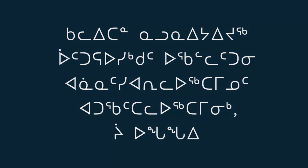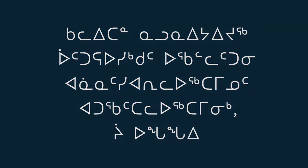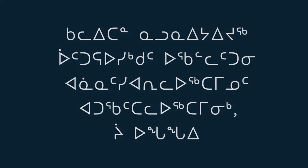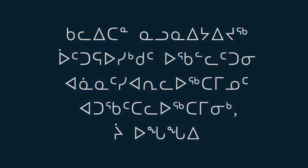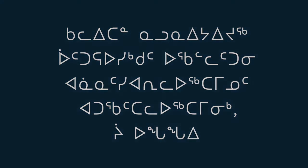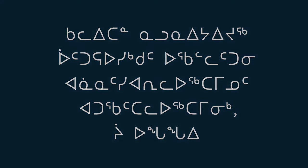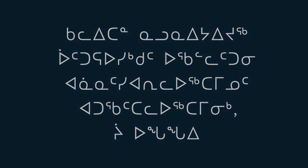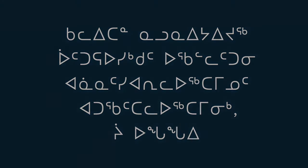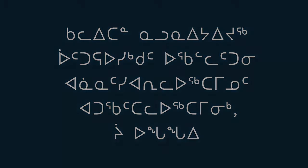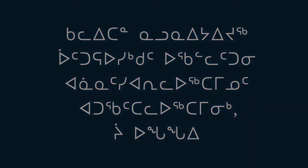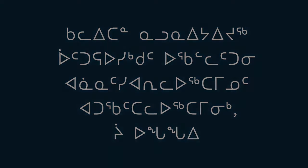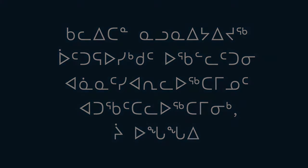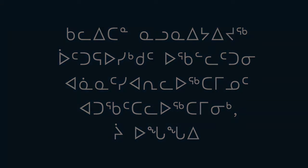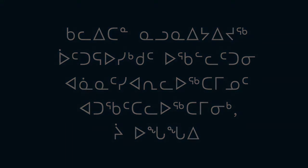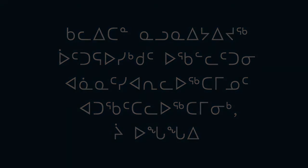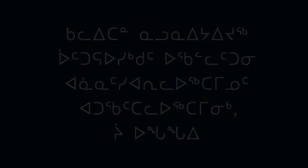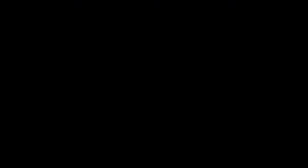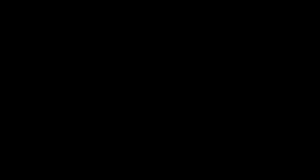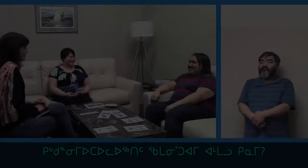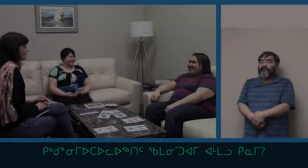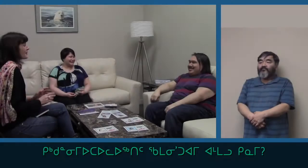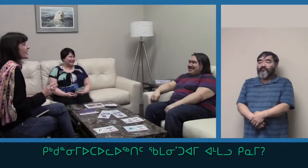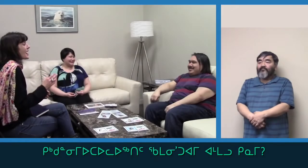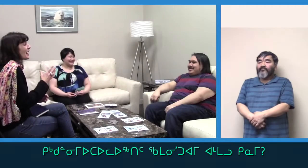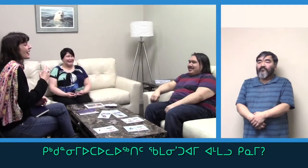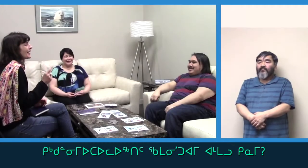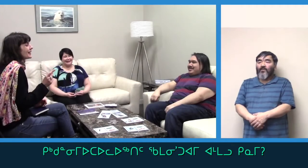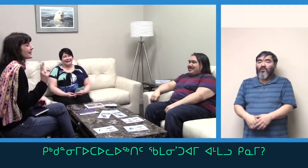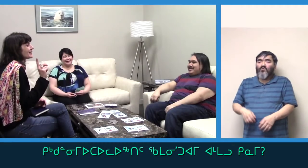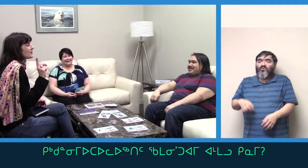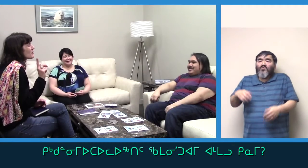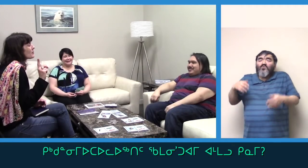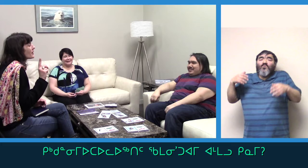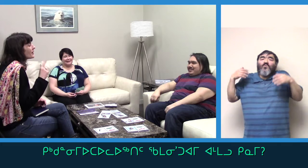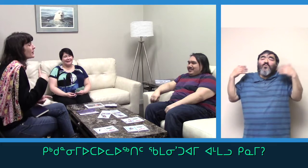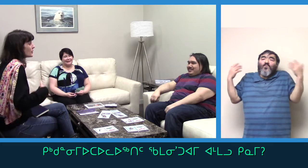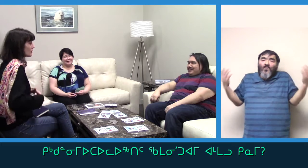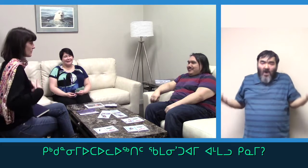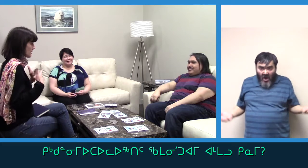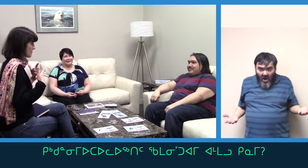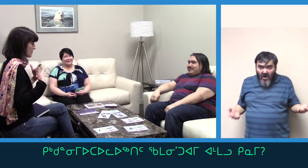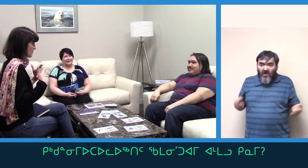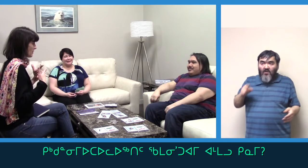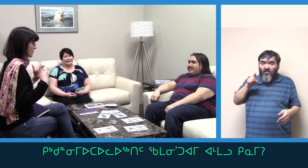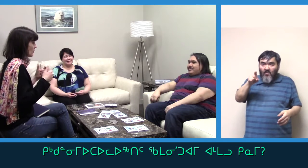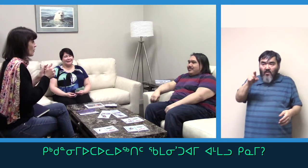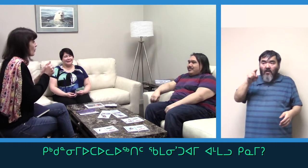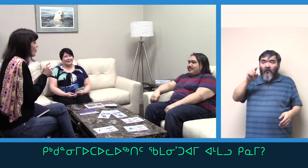Where you